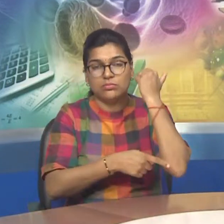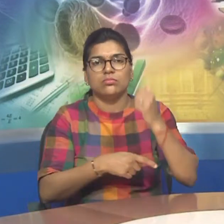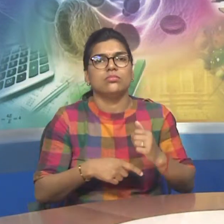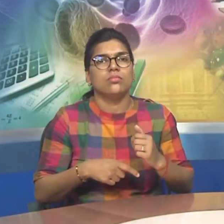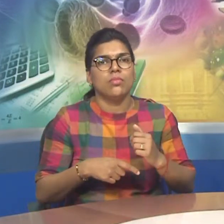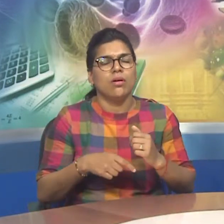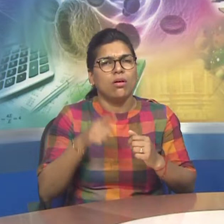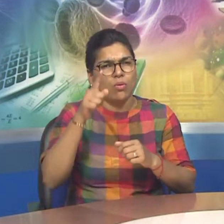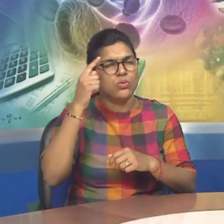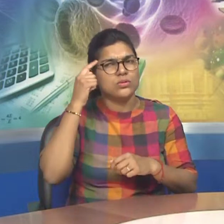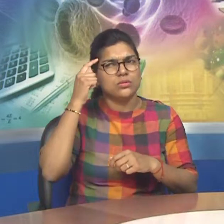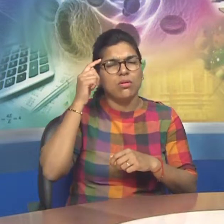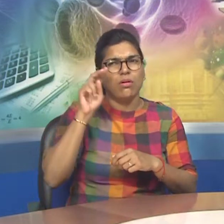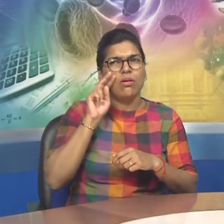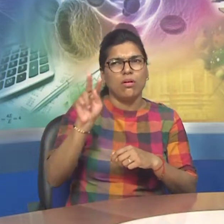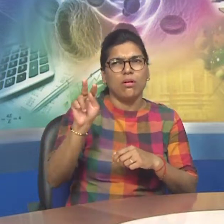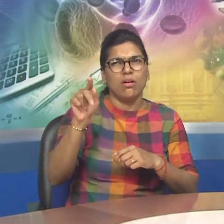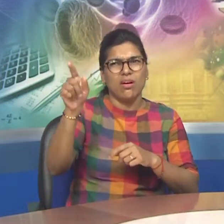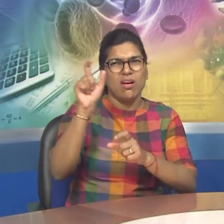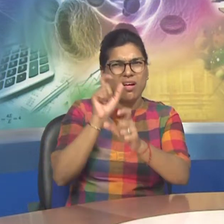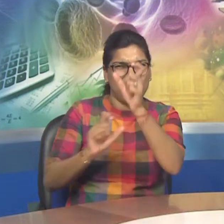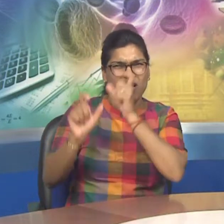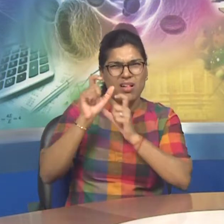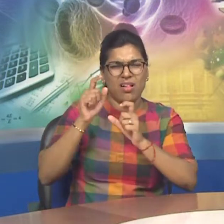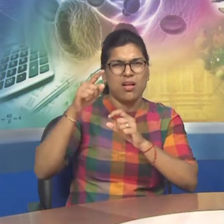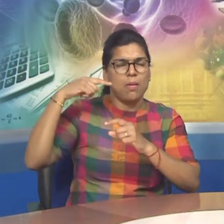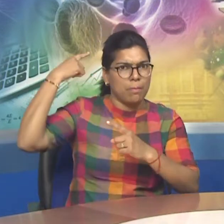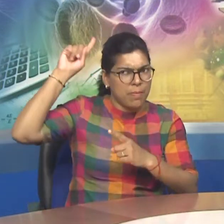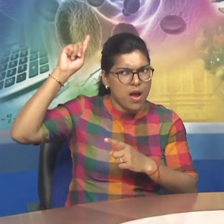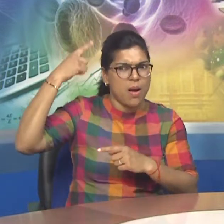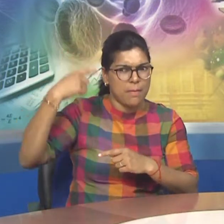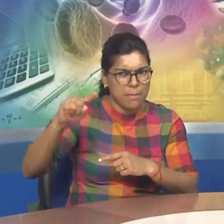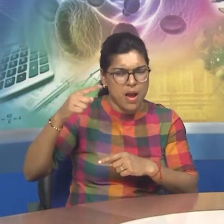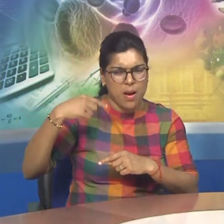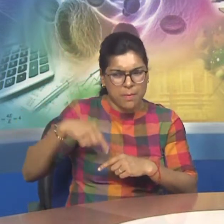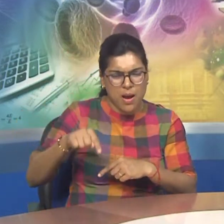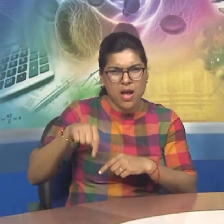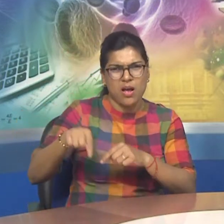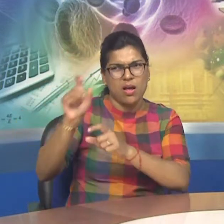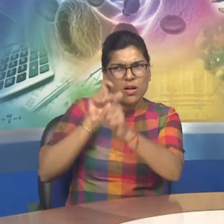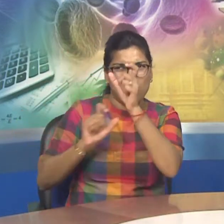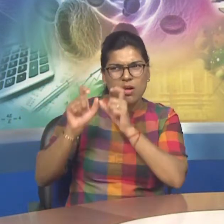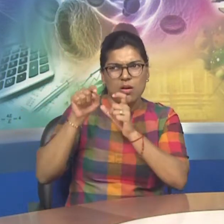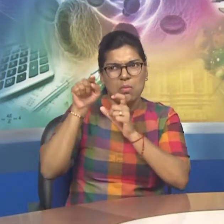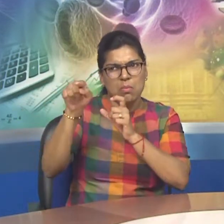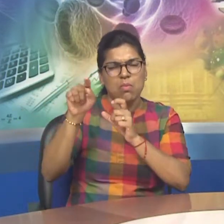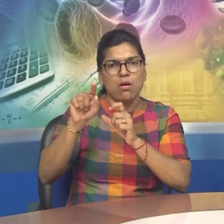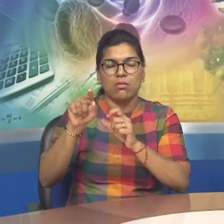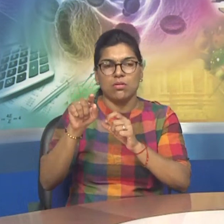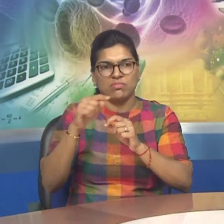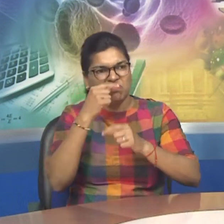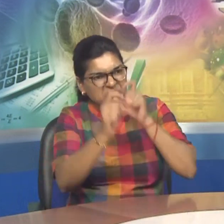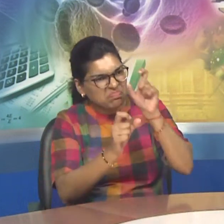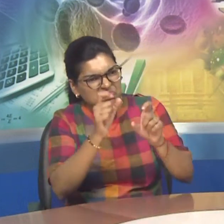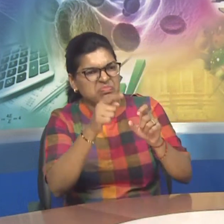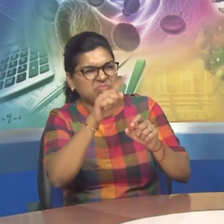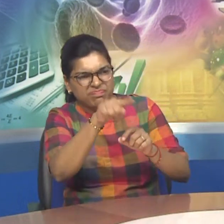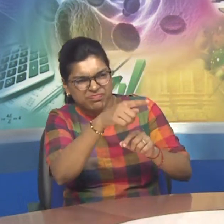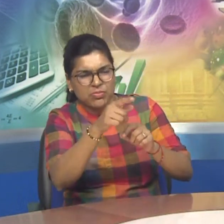This is the last question, third question, which is on screen. Did you think at that time that the other person could have said the